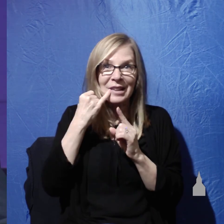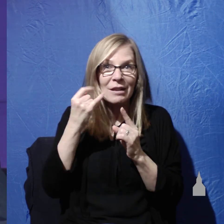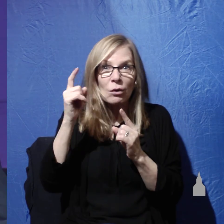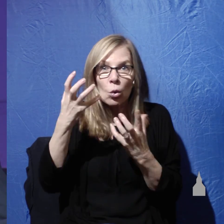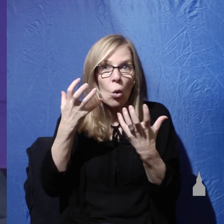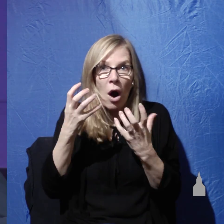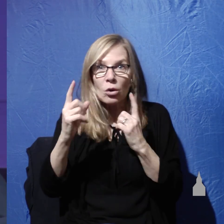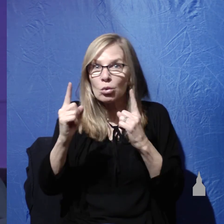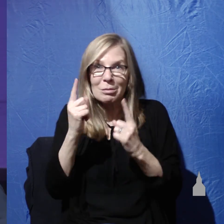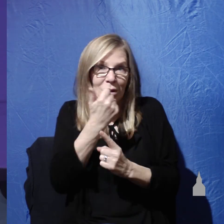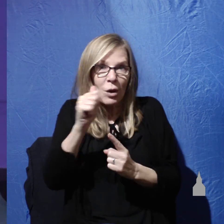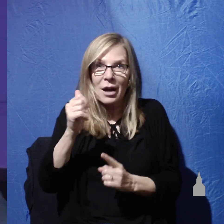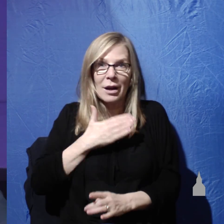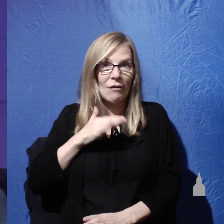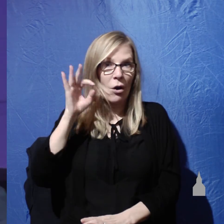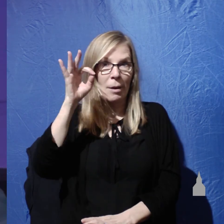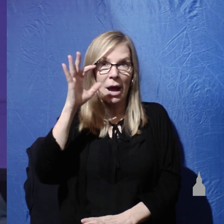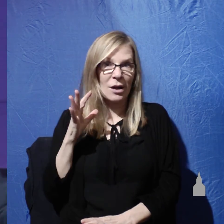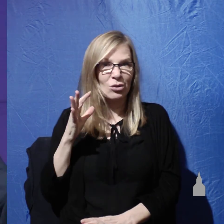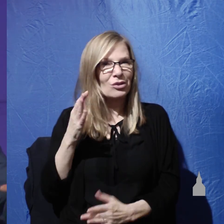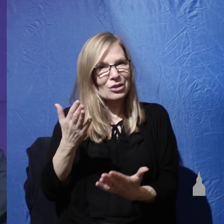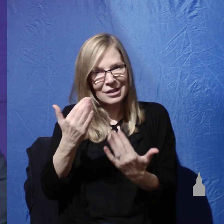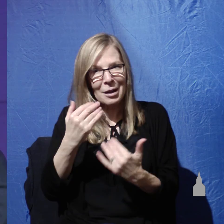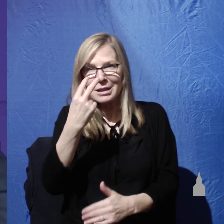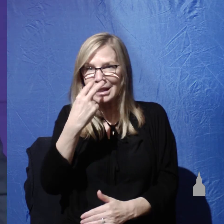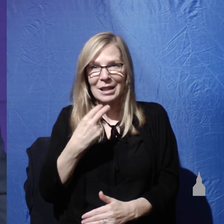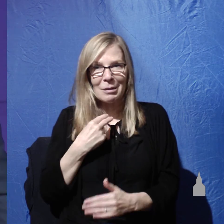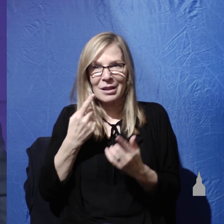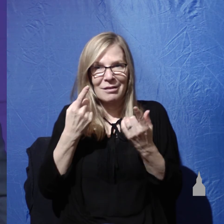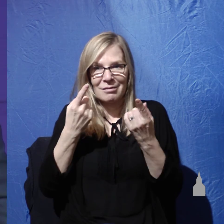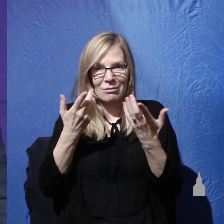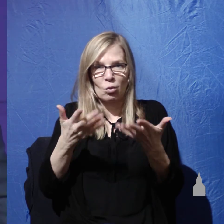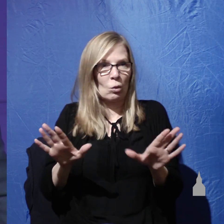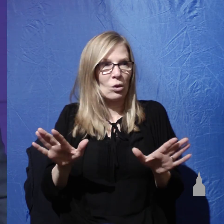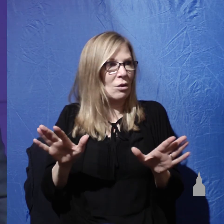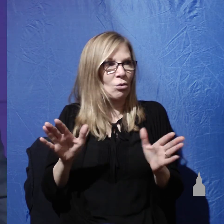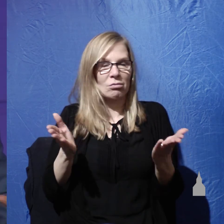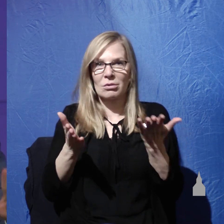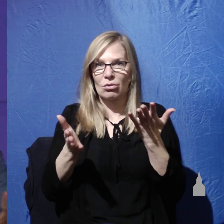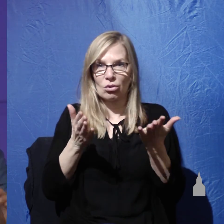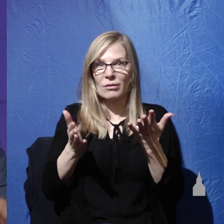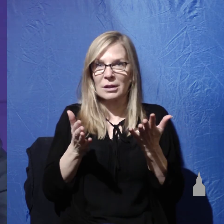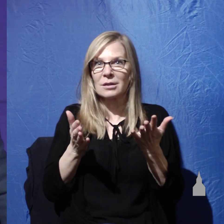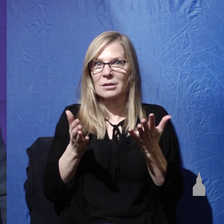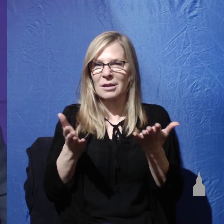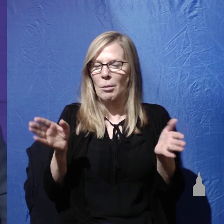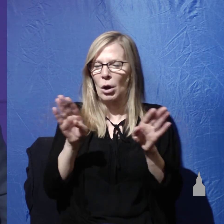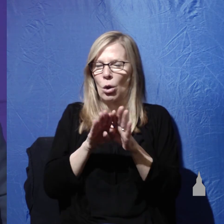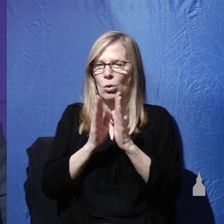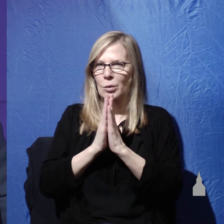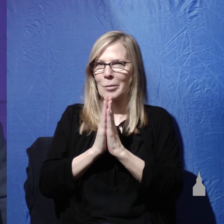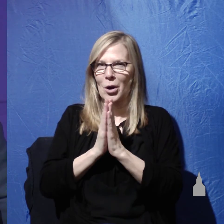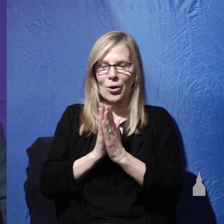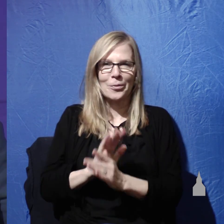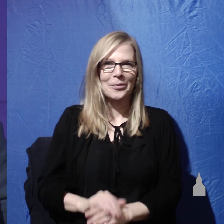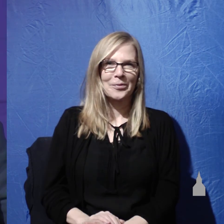any of our pastors about this, just see me when we close the service, which we're about to do. Let me close in prayer.